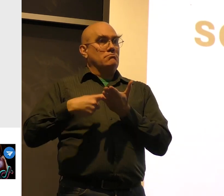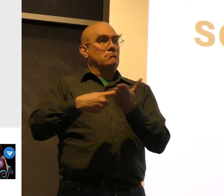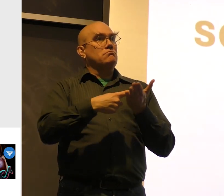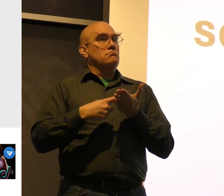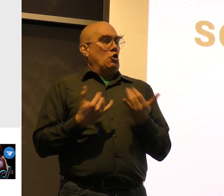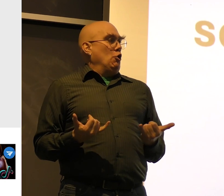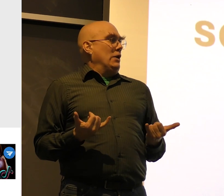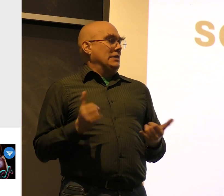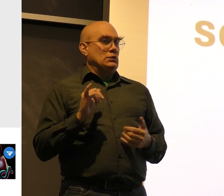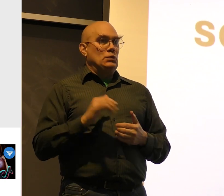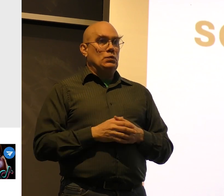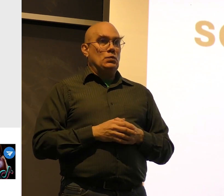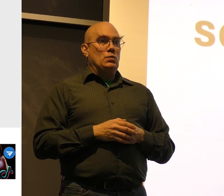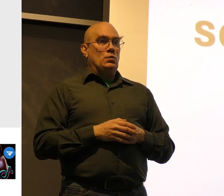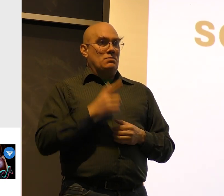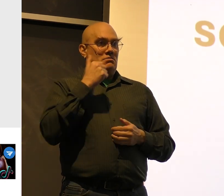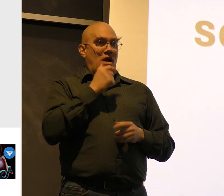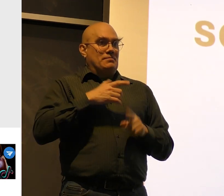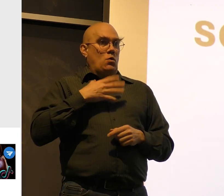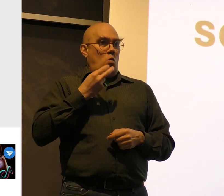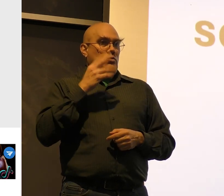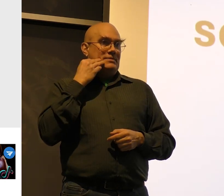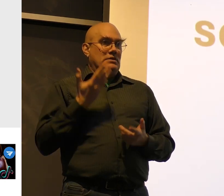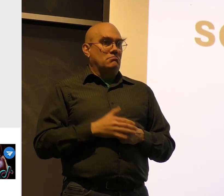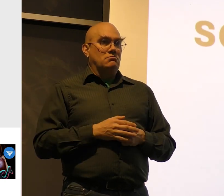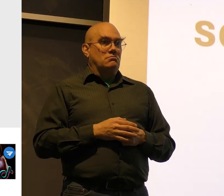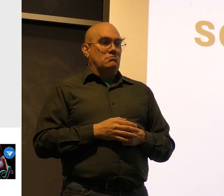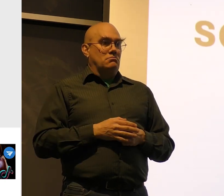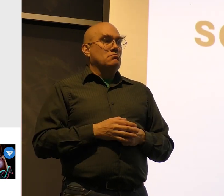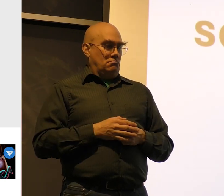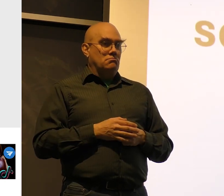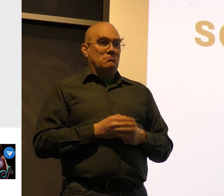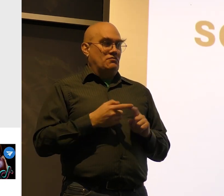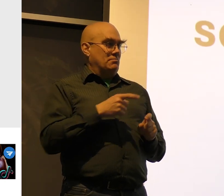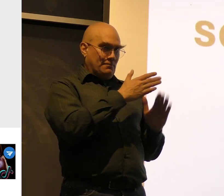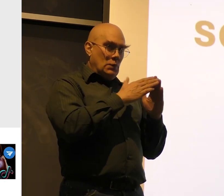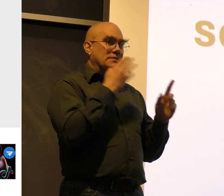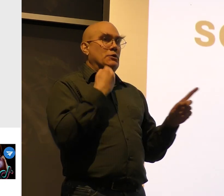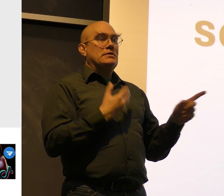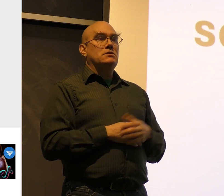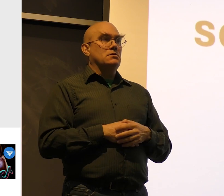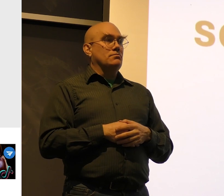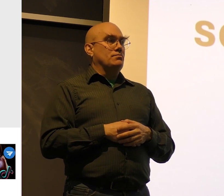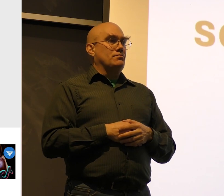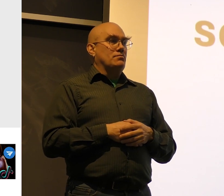my curriculum is aligned in terms of their modern life experience because it's not my personal lived experience. I get that from